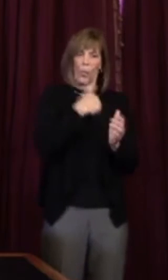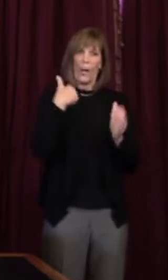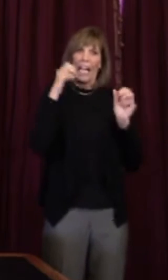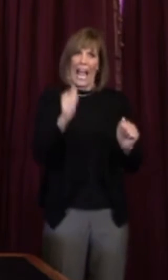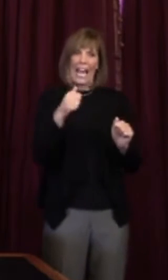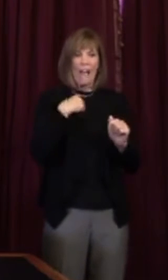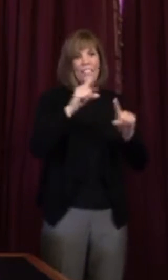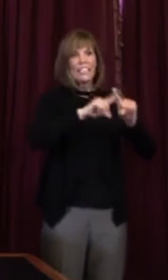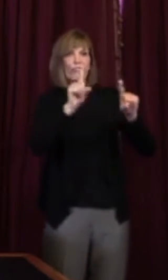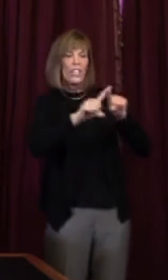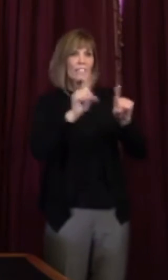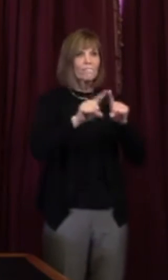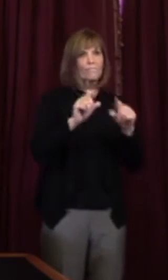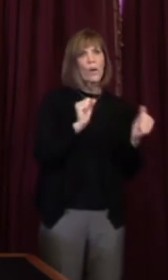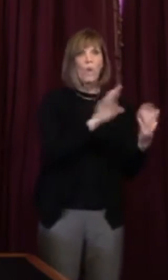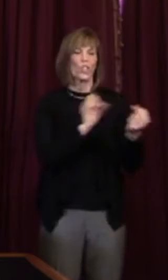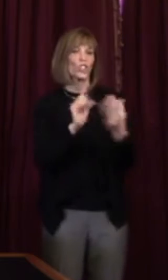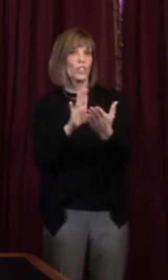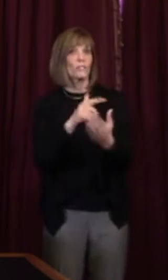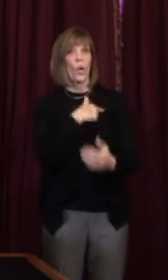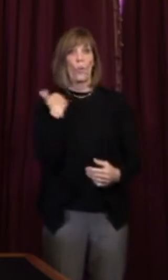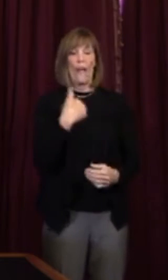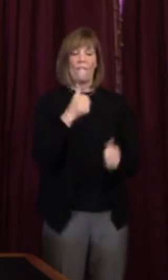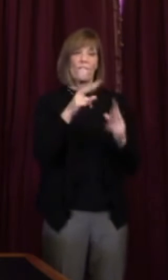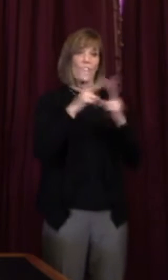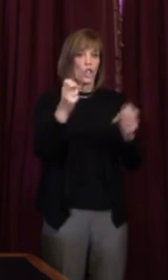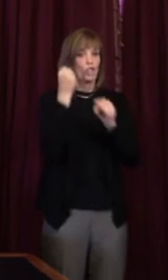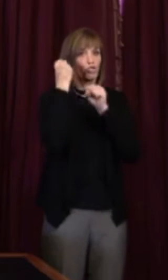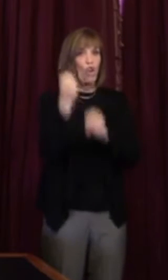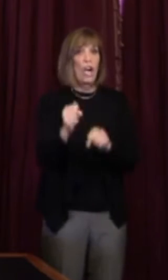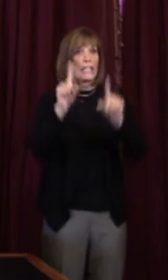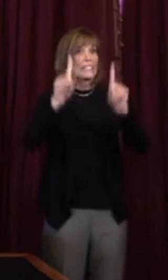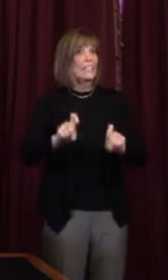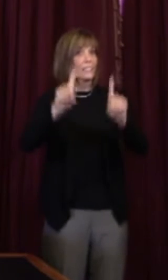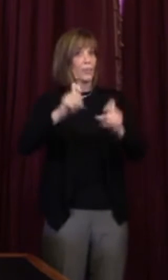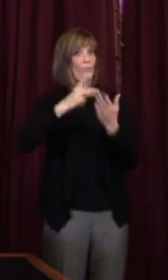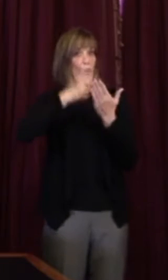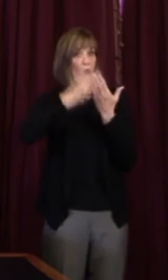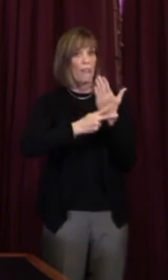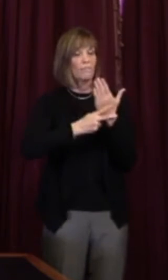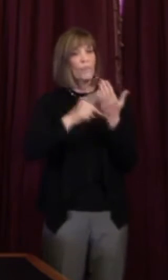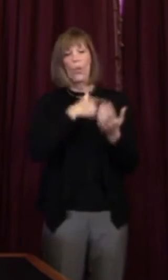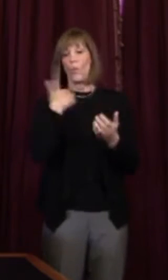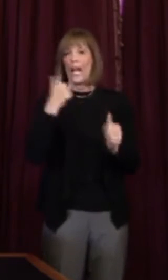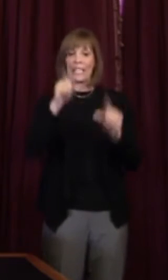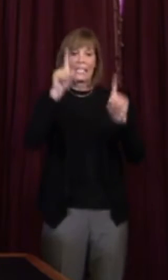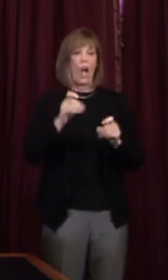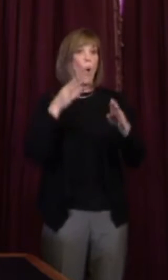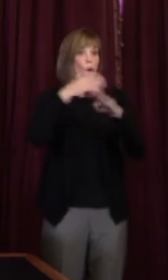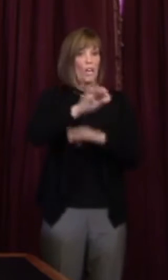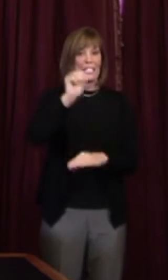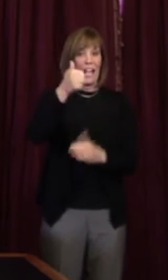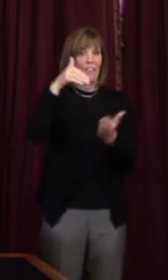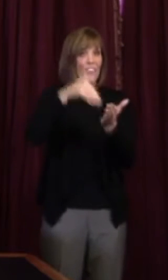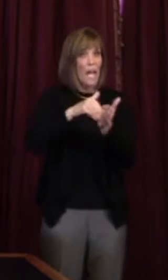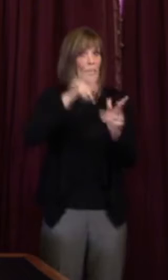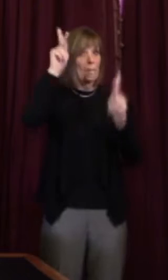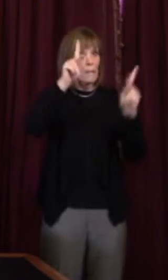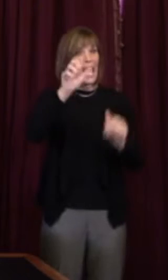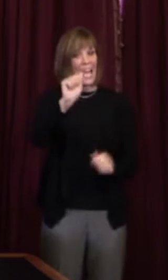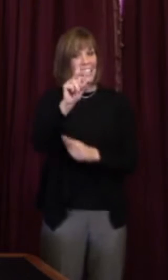healthy. We've built a very strong testing program with capacity to test more than 10,000 Iowans a